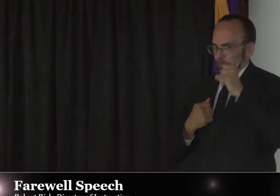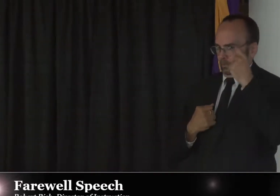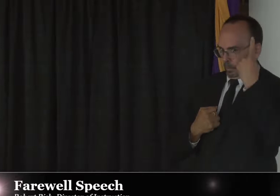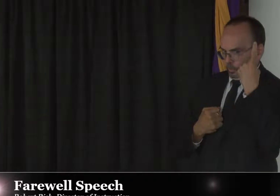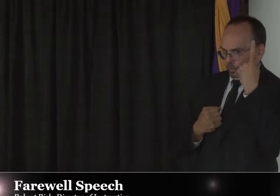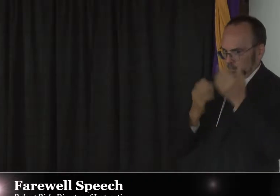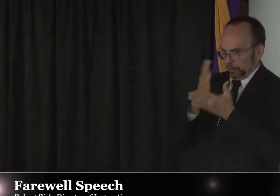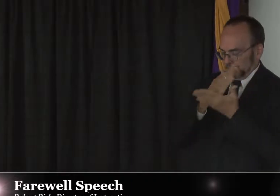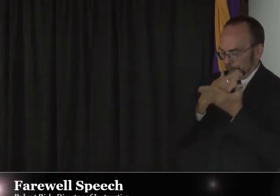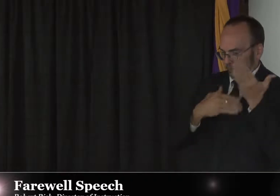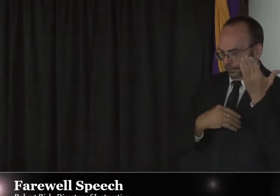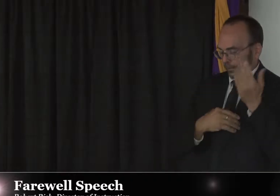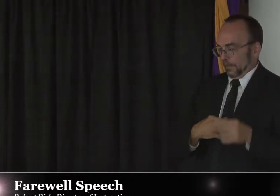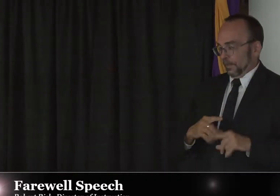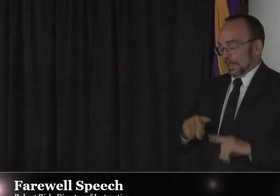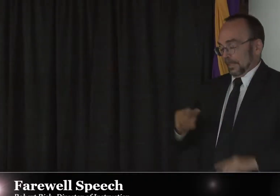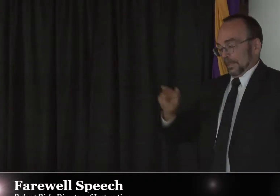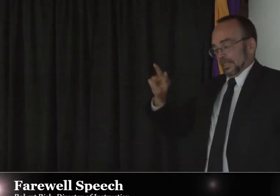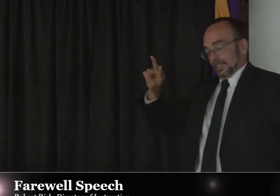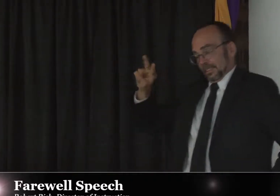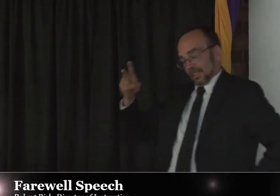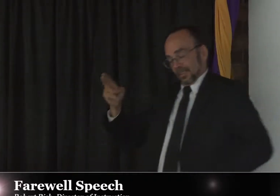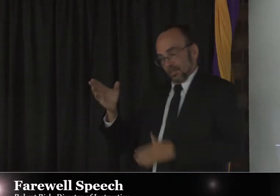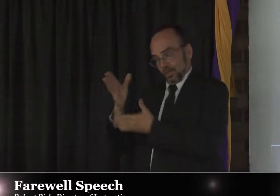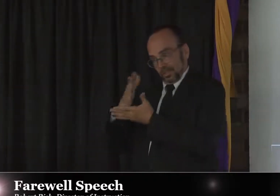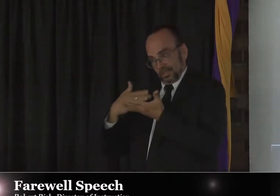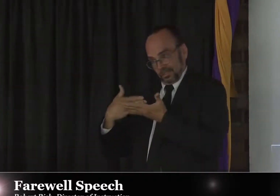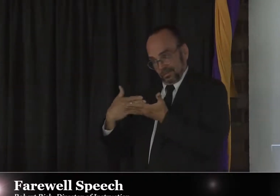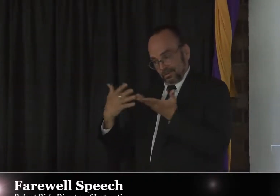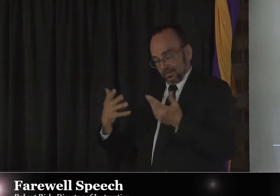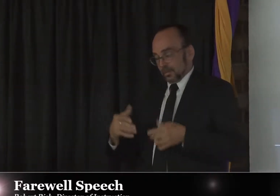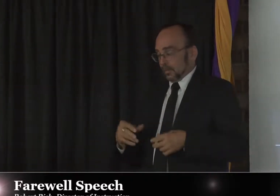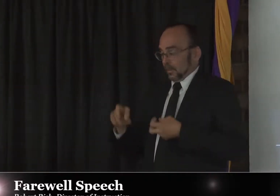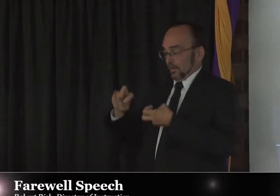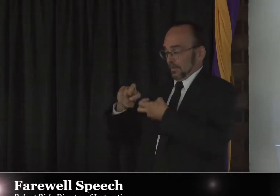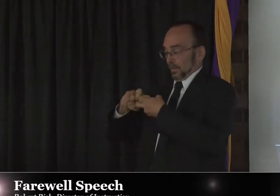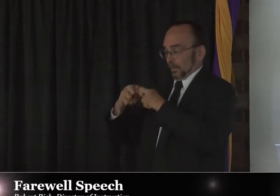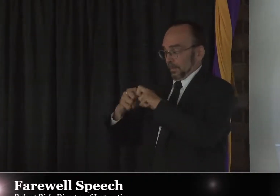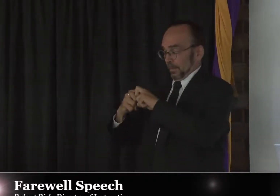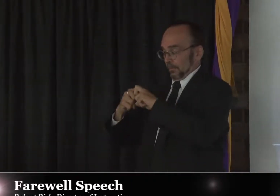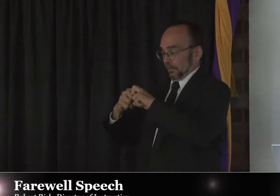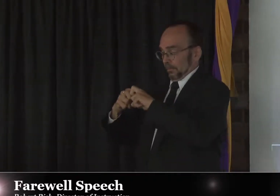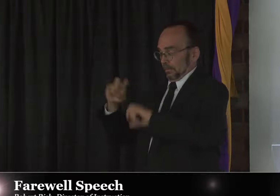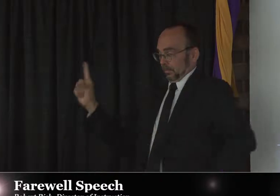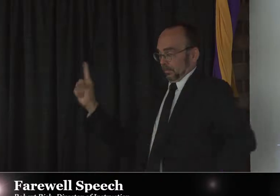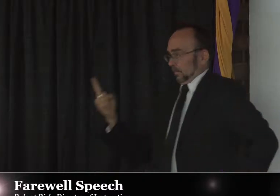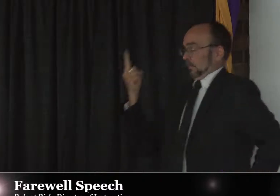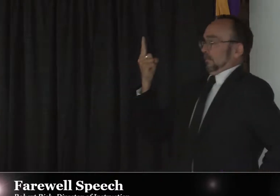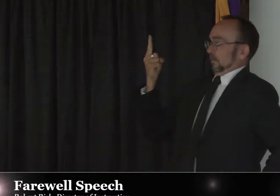in life. It's so, so sweet. The second part, there are problems that come